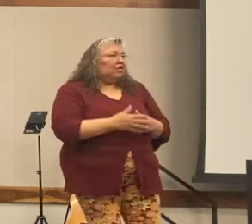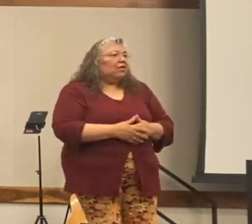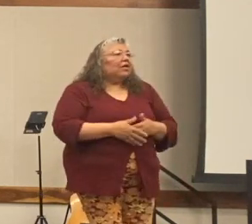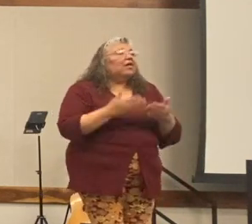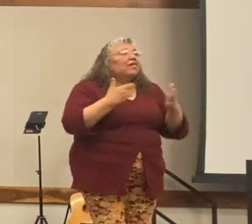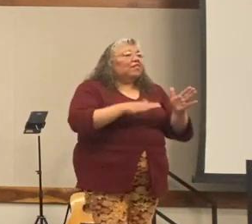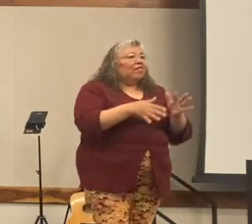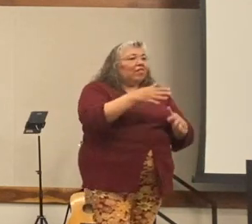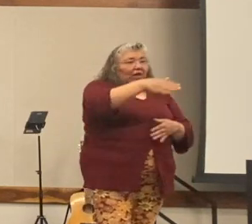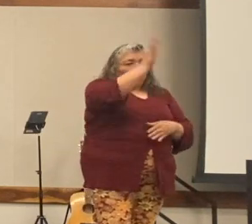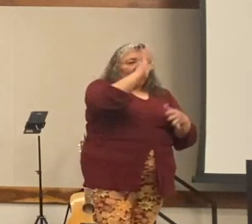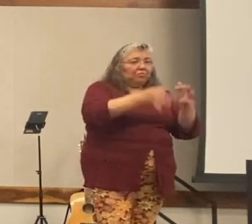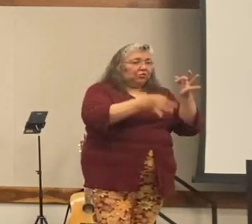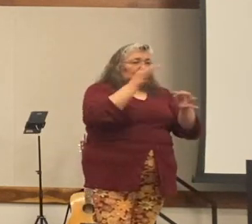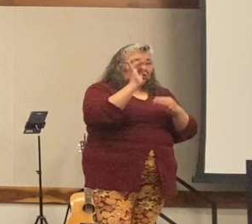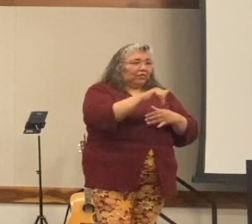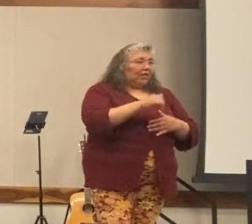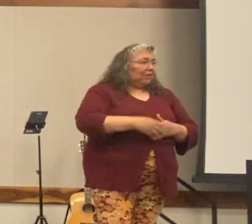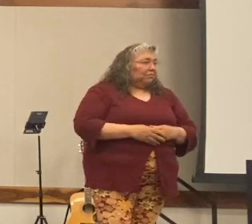the judge of that.